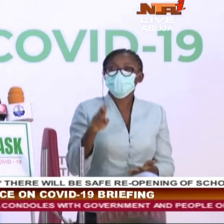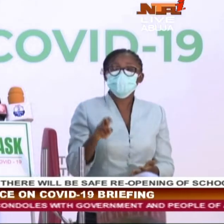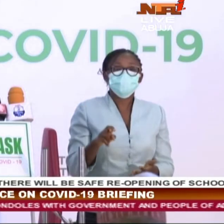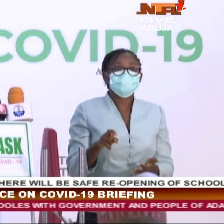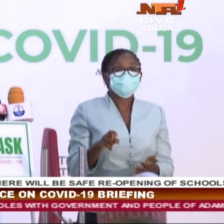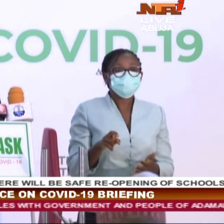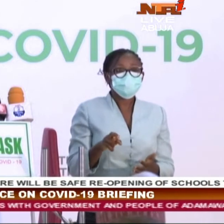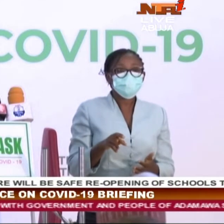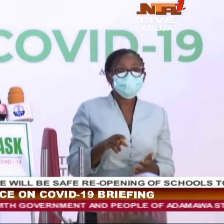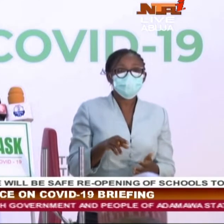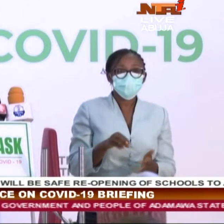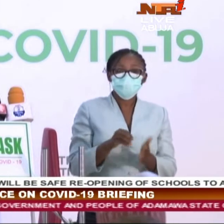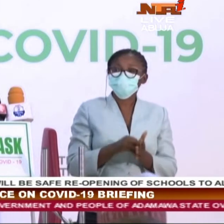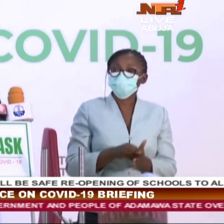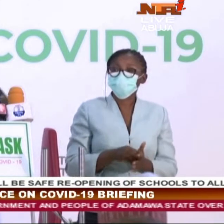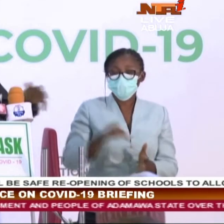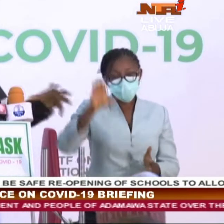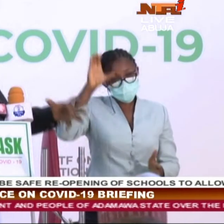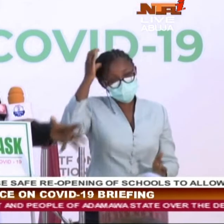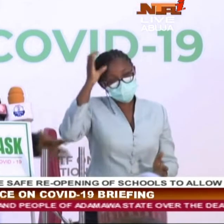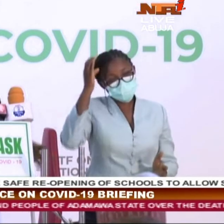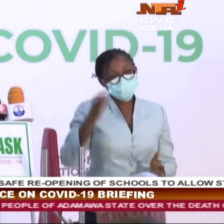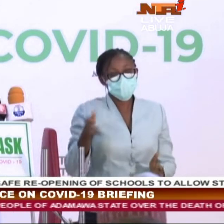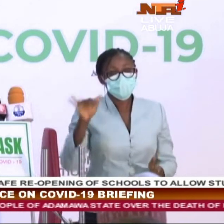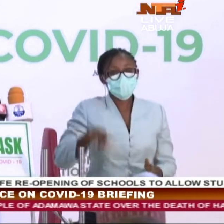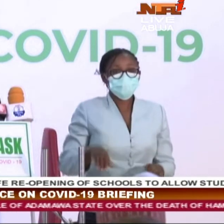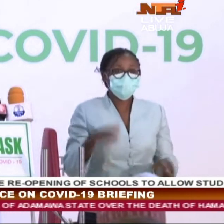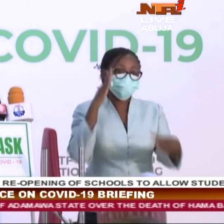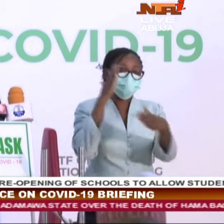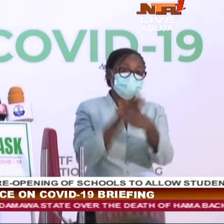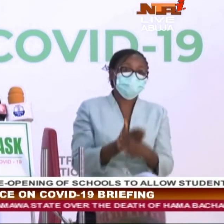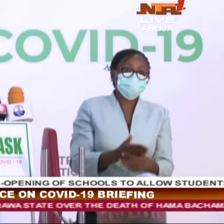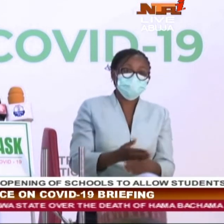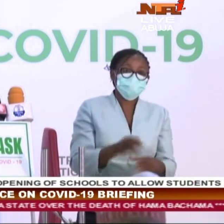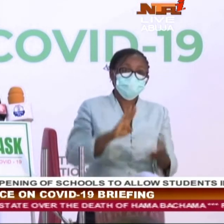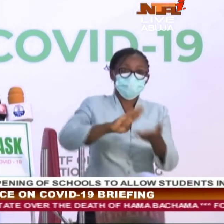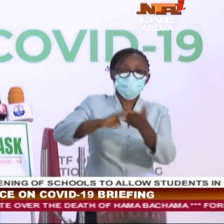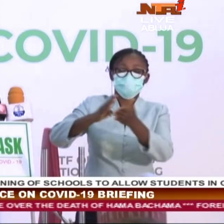In China, as a matter of fact, they are locking down communities